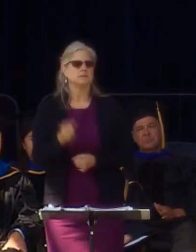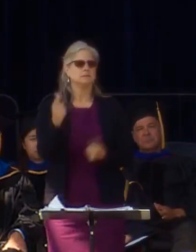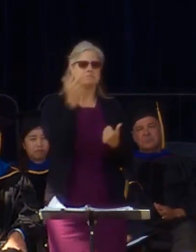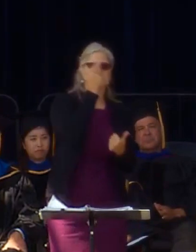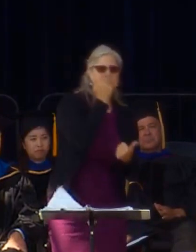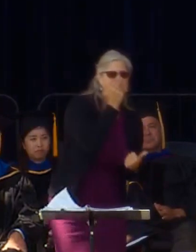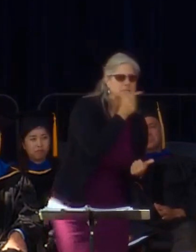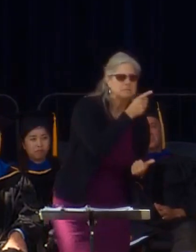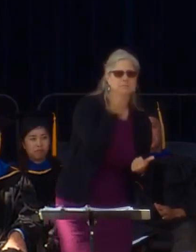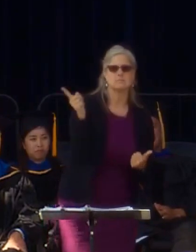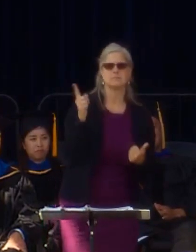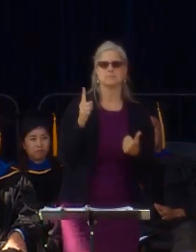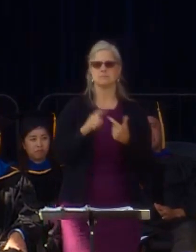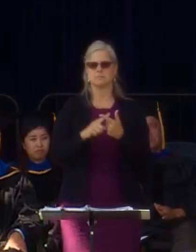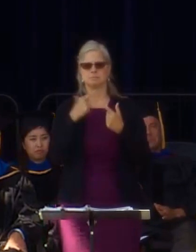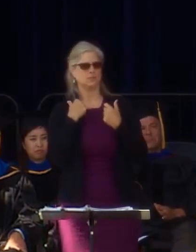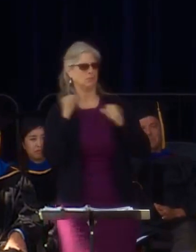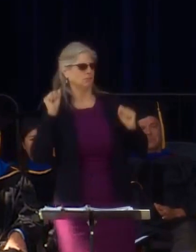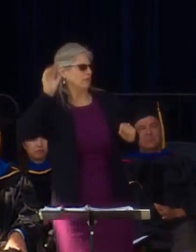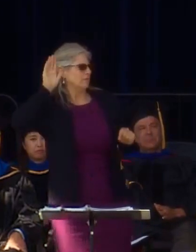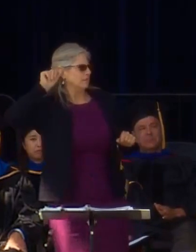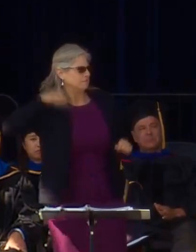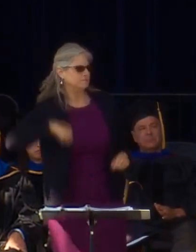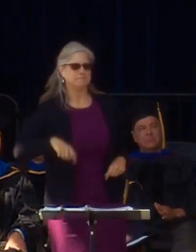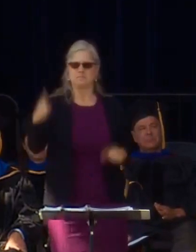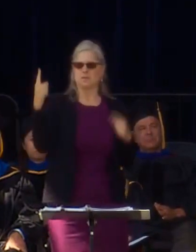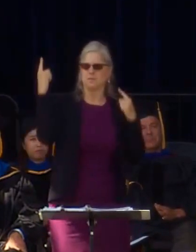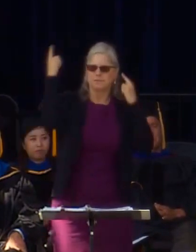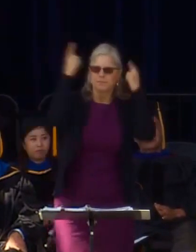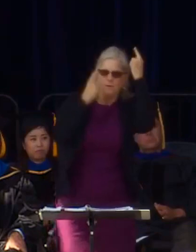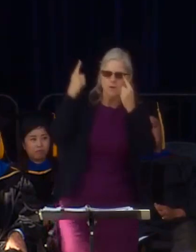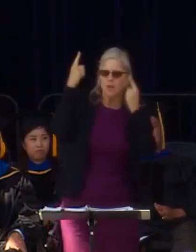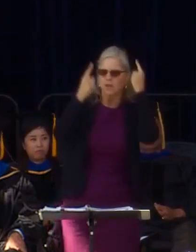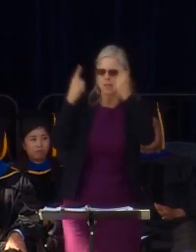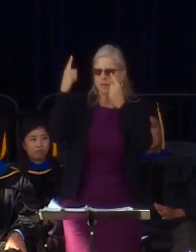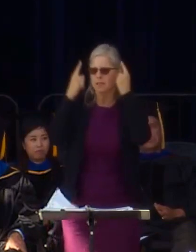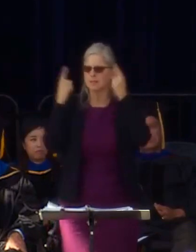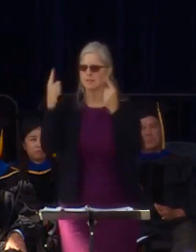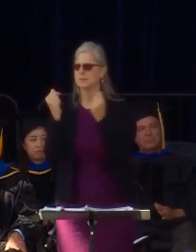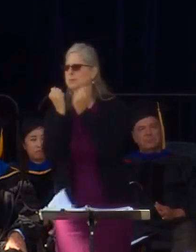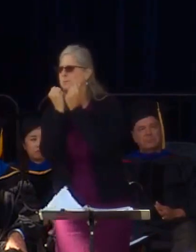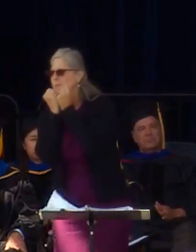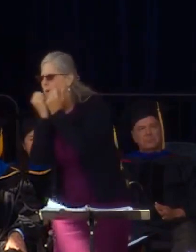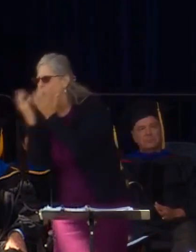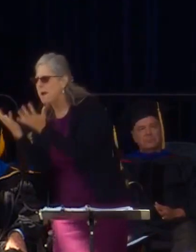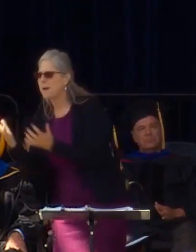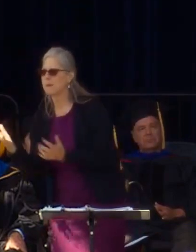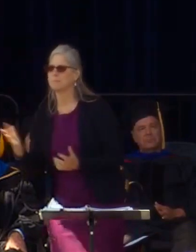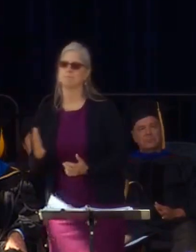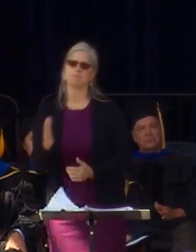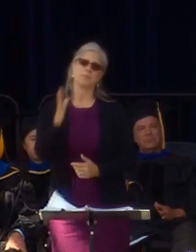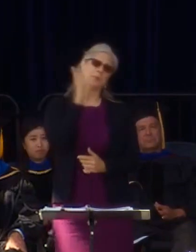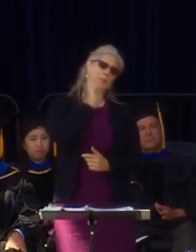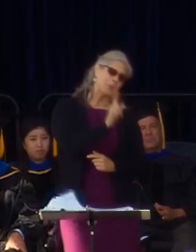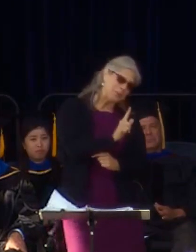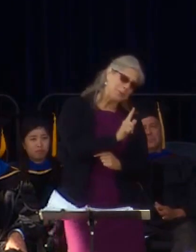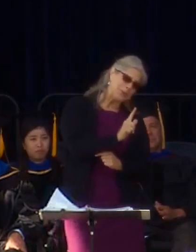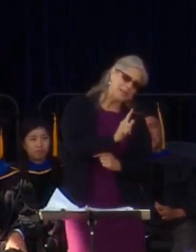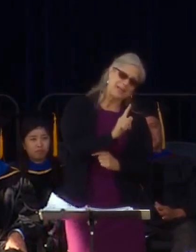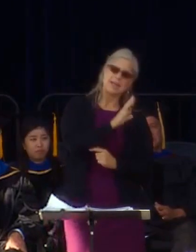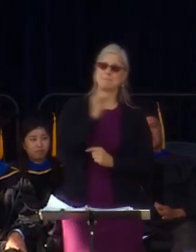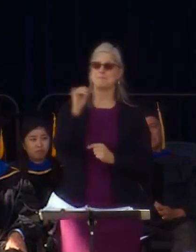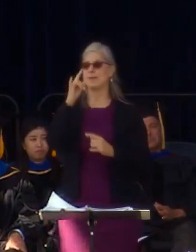funny, be irreverent, be thoughtful, be warm, be cool,